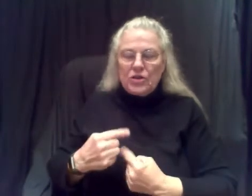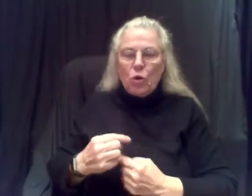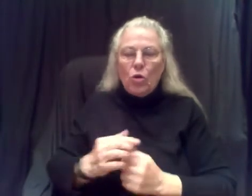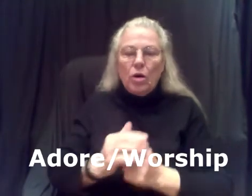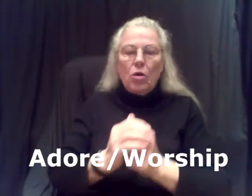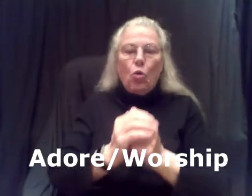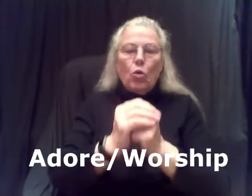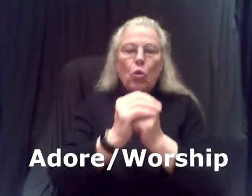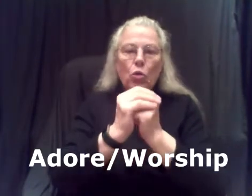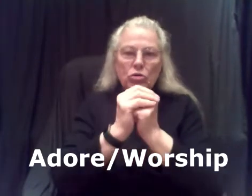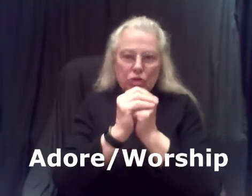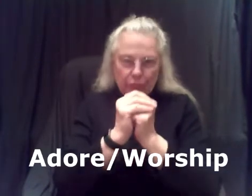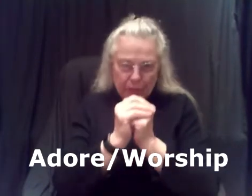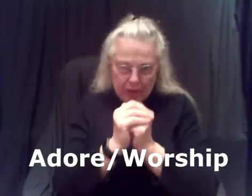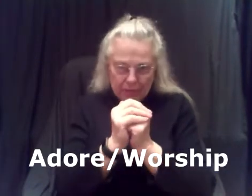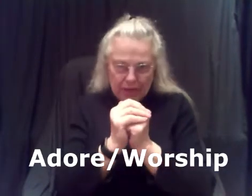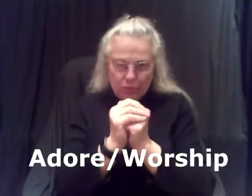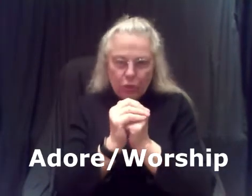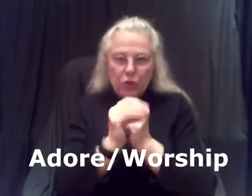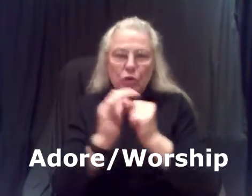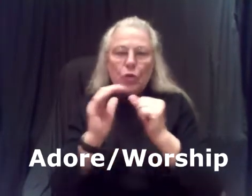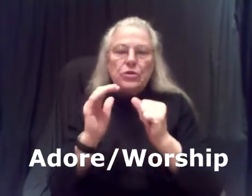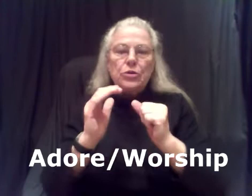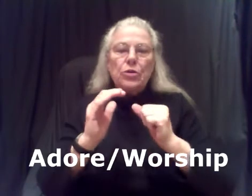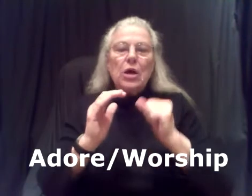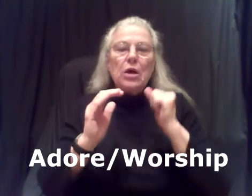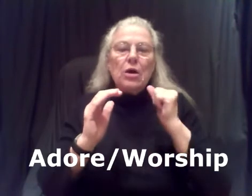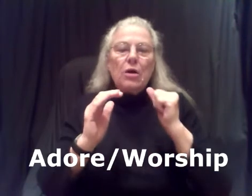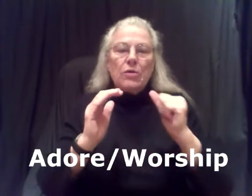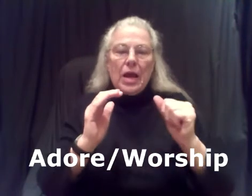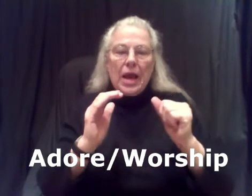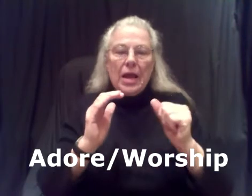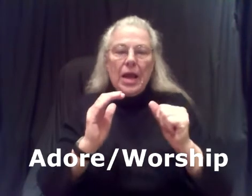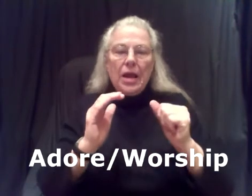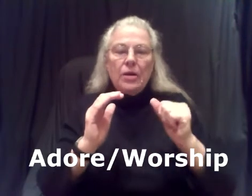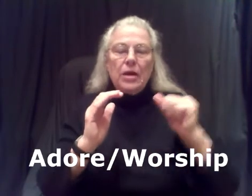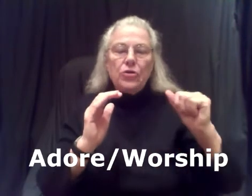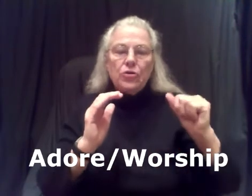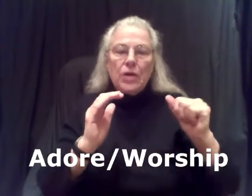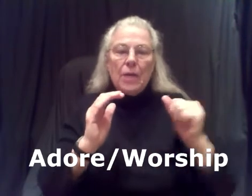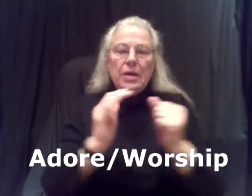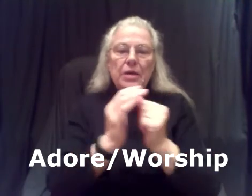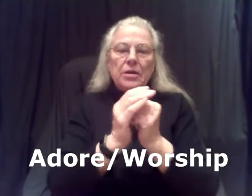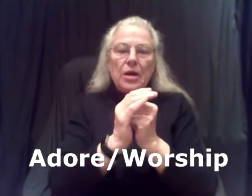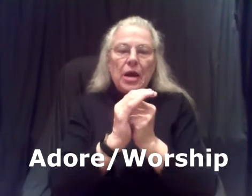Adore or worship, and that's where you're going to a hand in your dominant, and